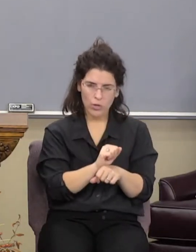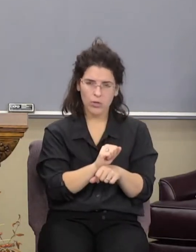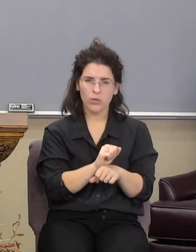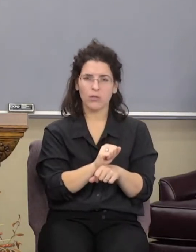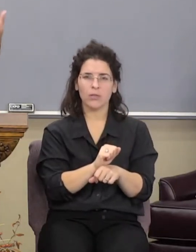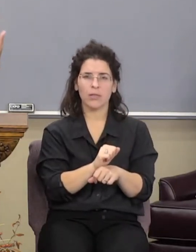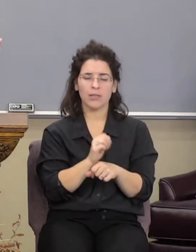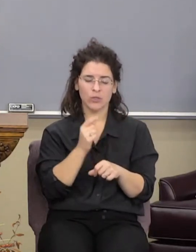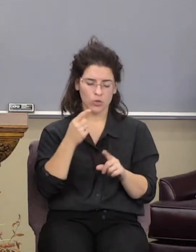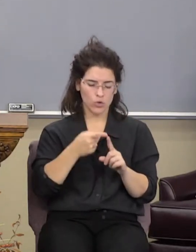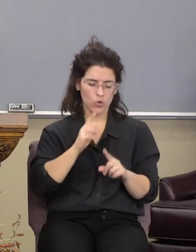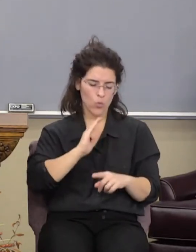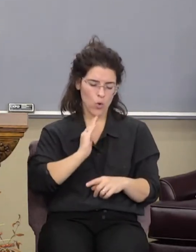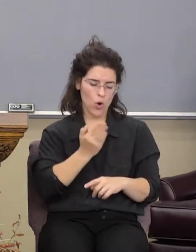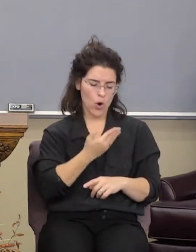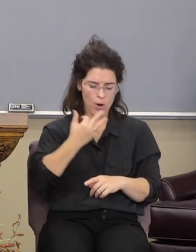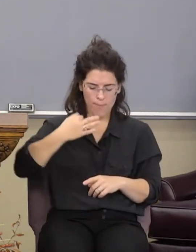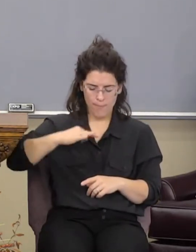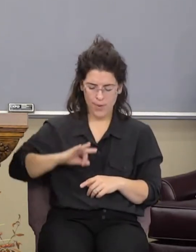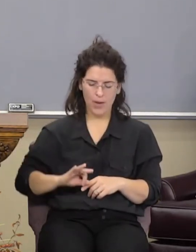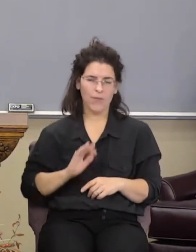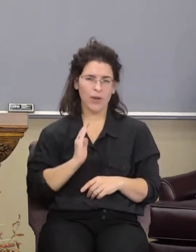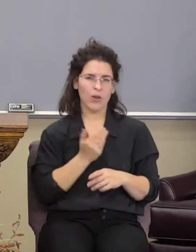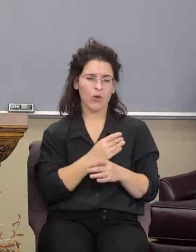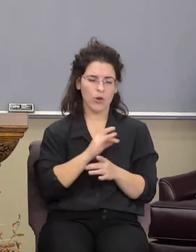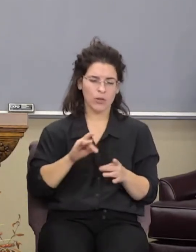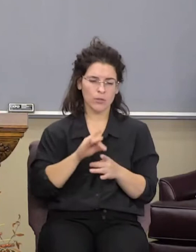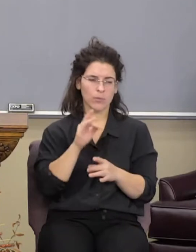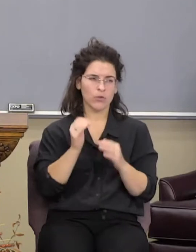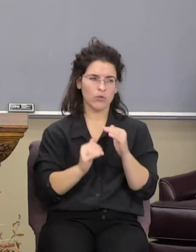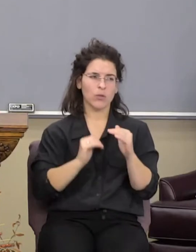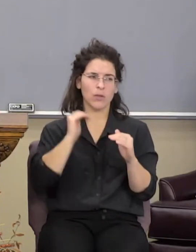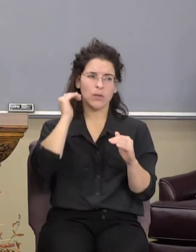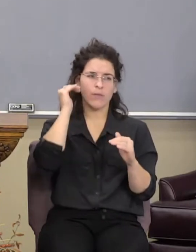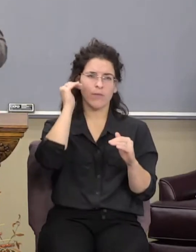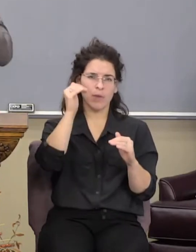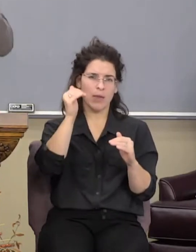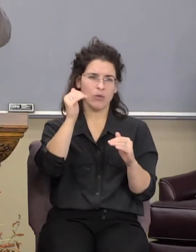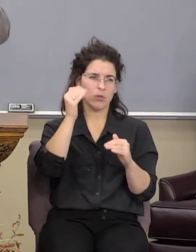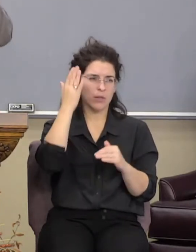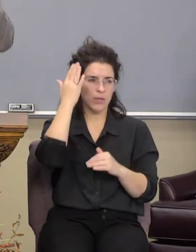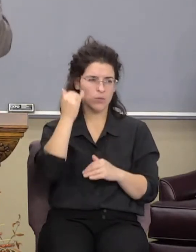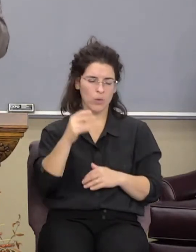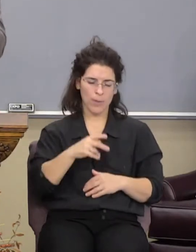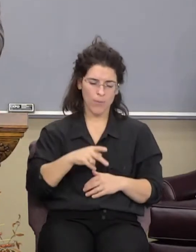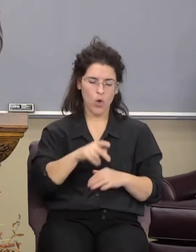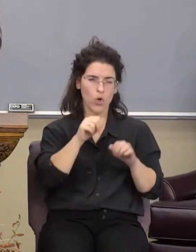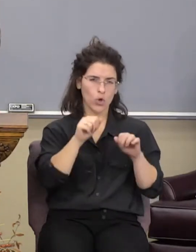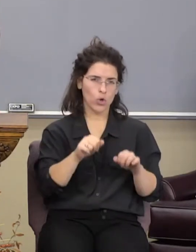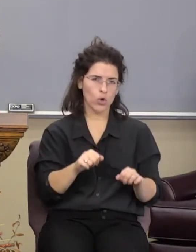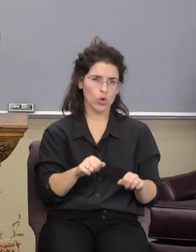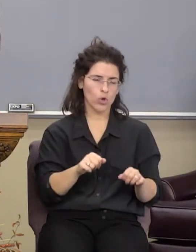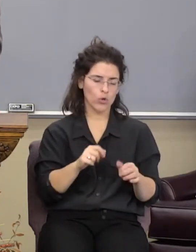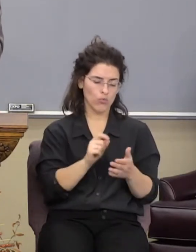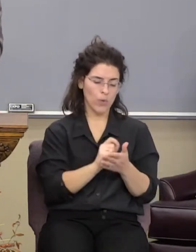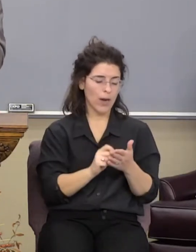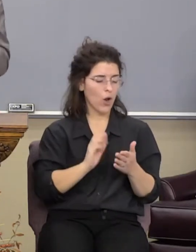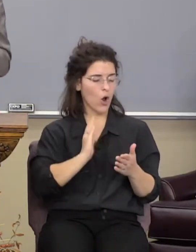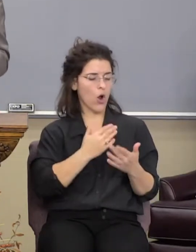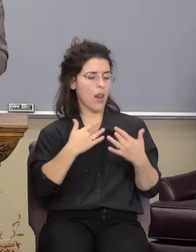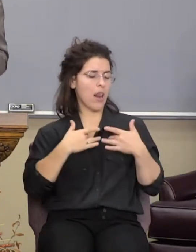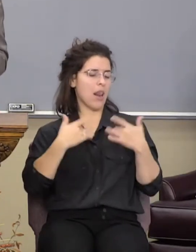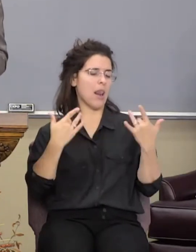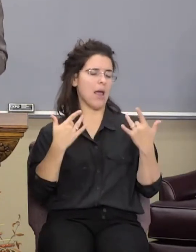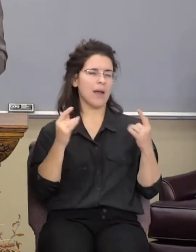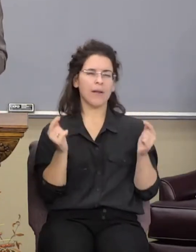actually to our benefit and to our spiritual advantage. That's why Paul could write, "Our light affliction, which is